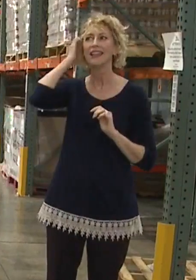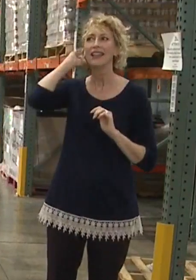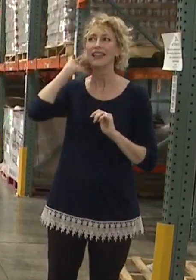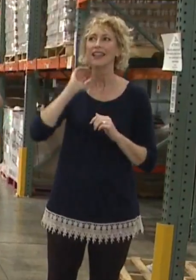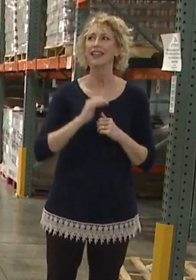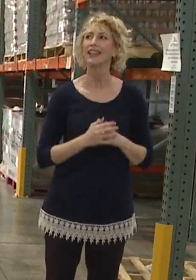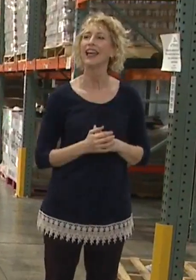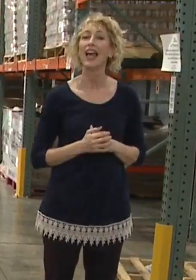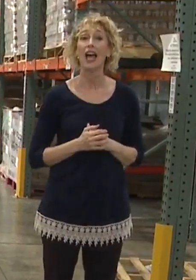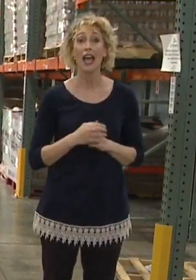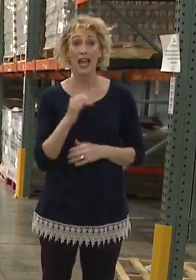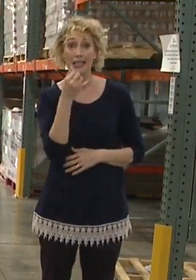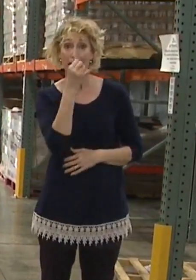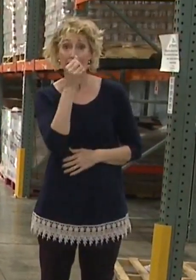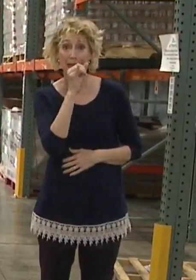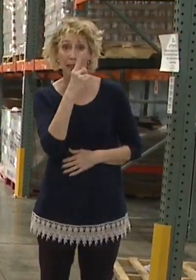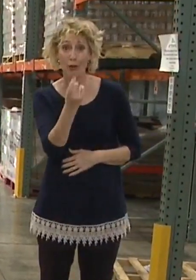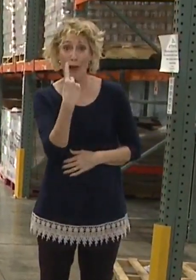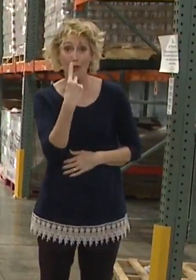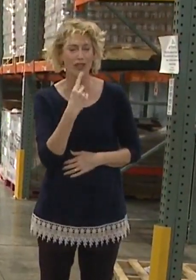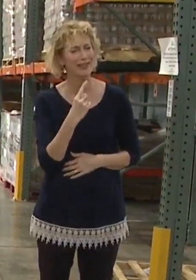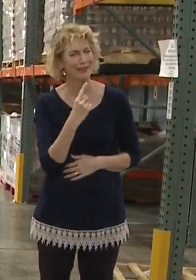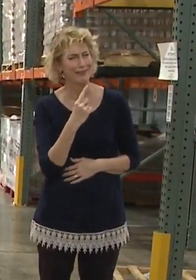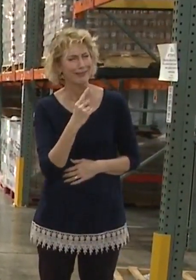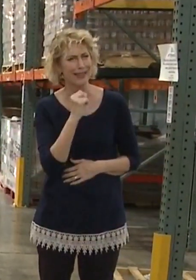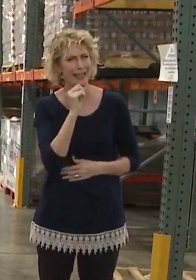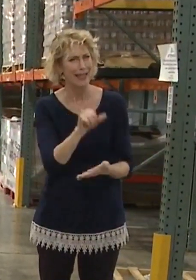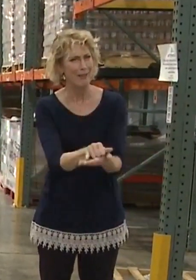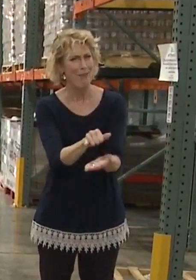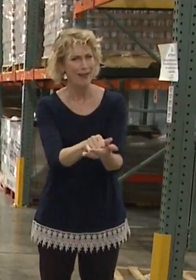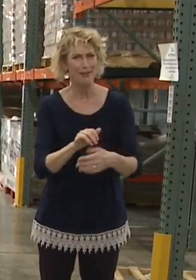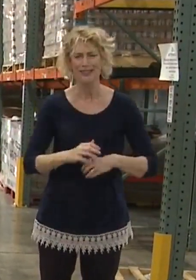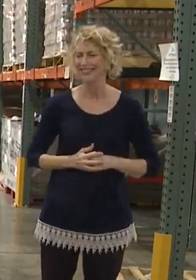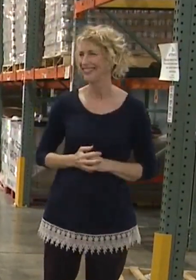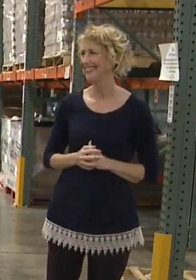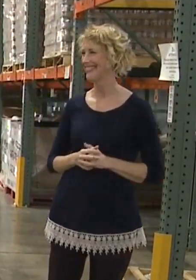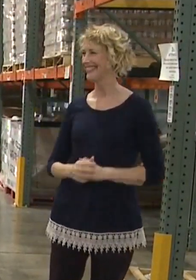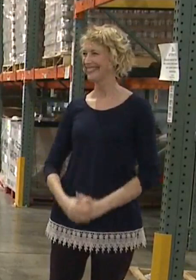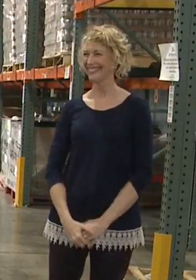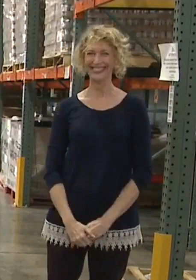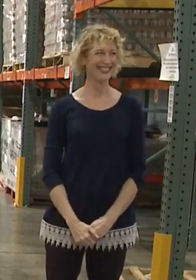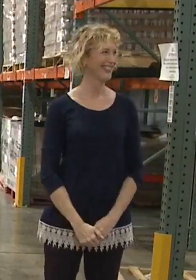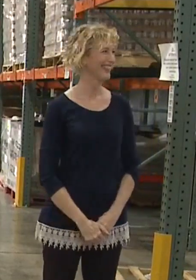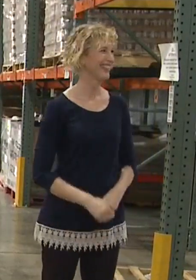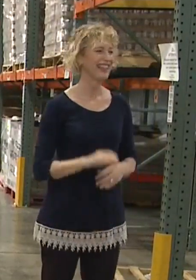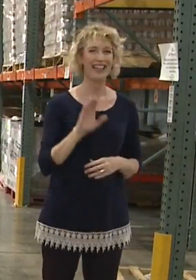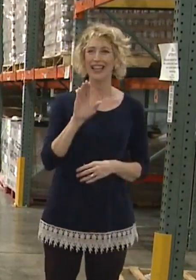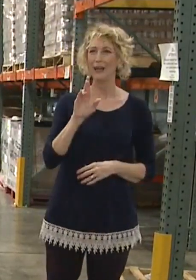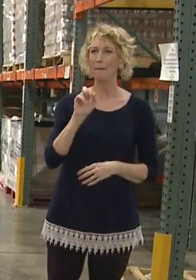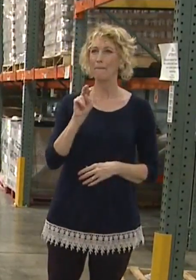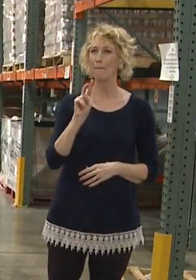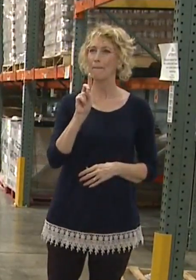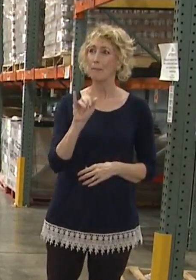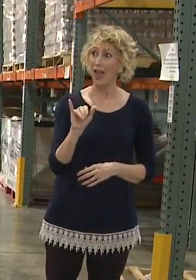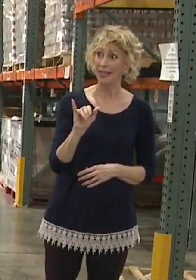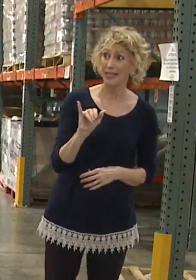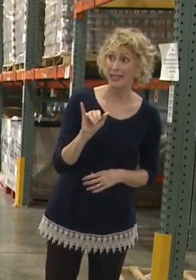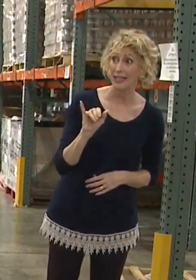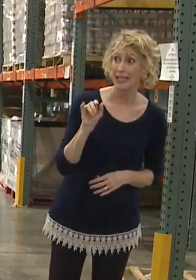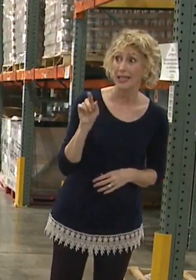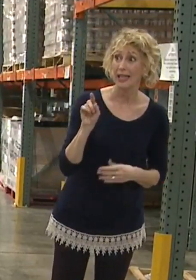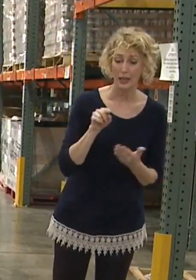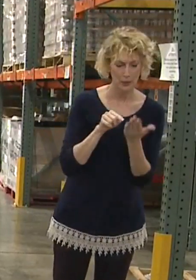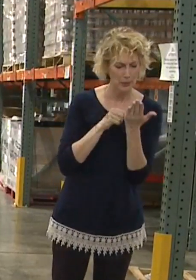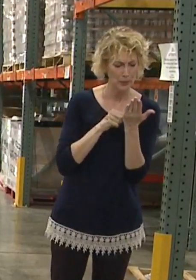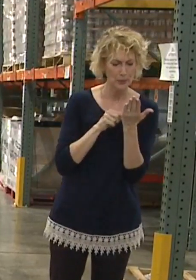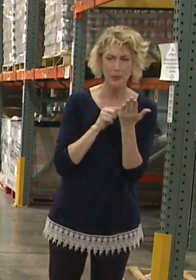I'll take notes of any questions. Yeah, ready. No city questions, no questions. So Brandy has to show up if she has a question, show up.